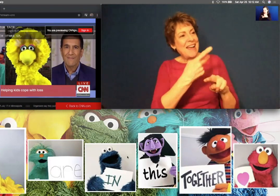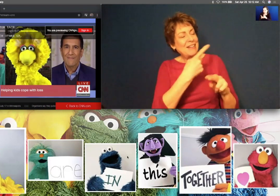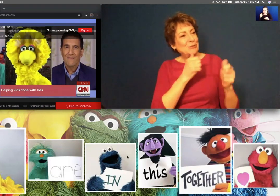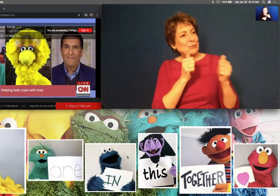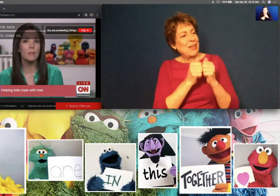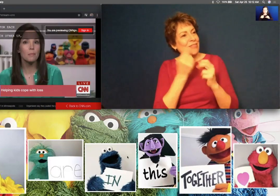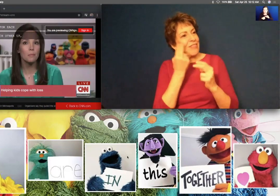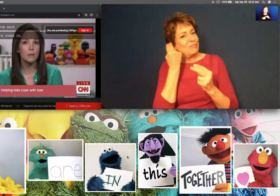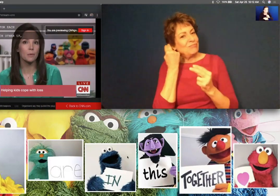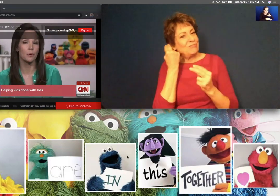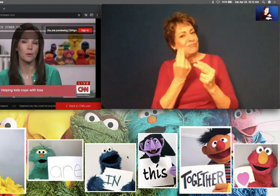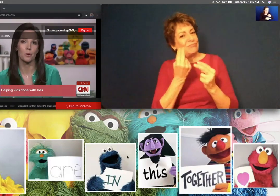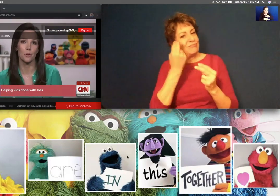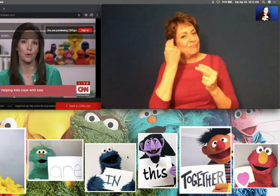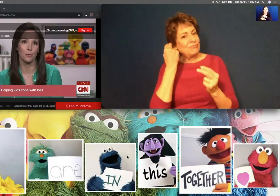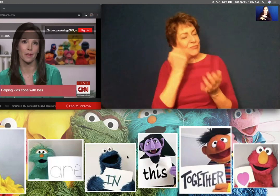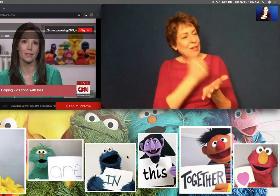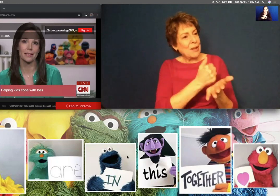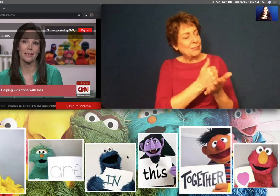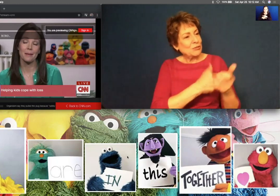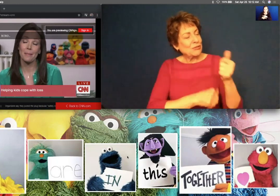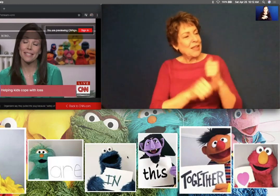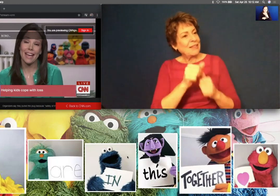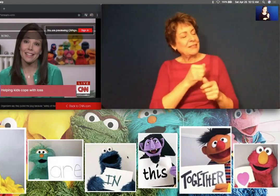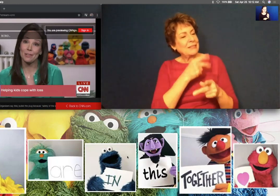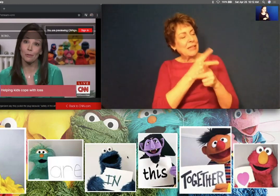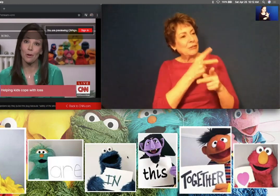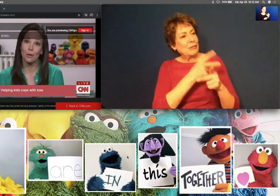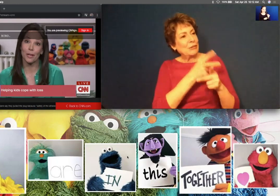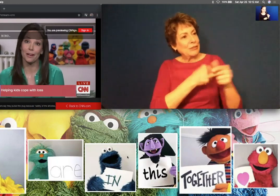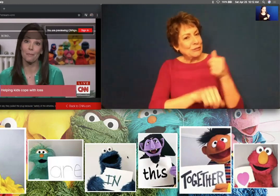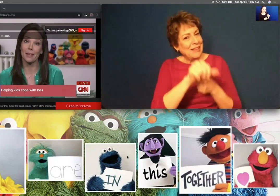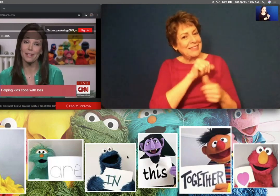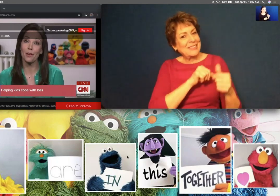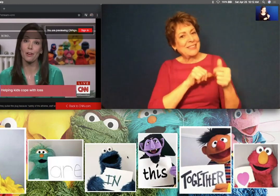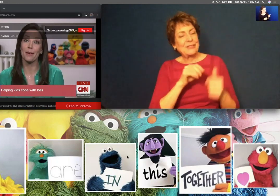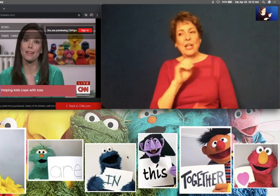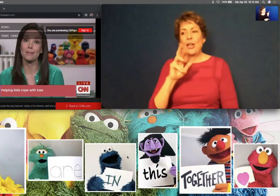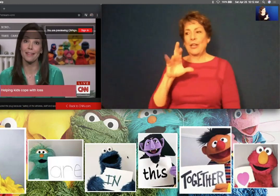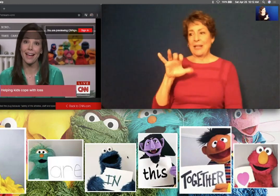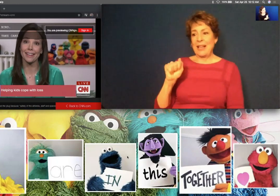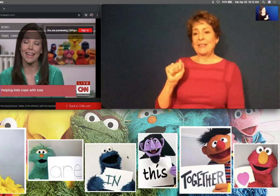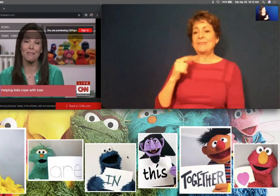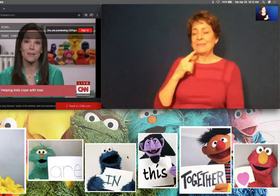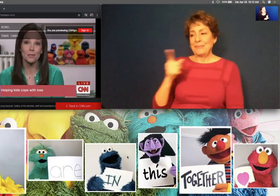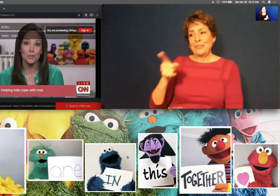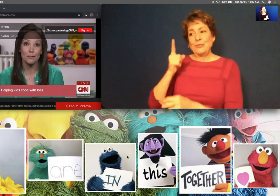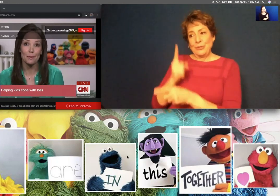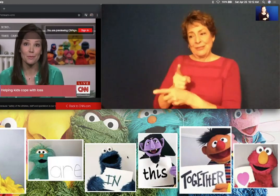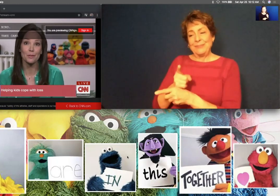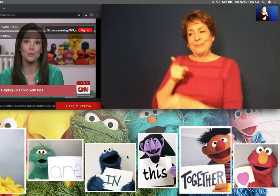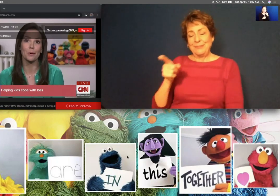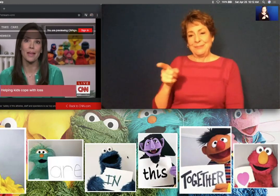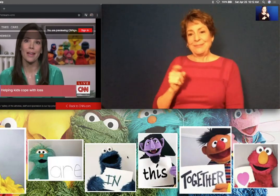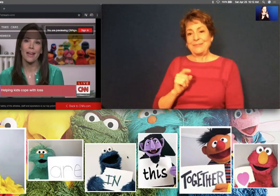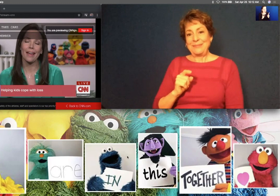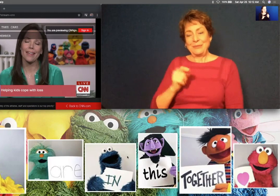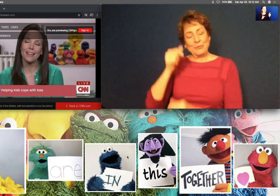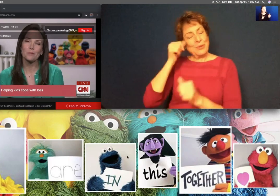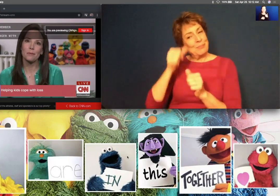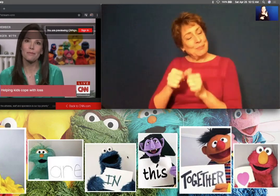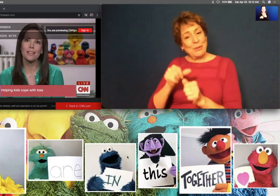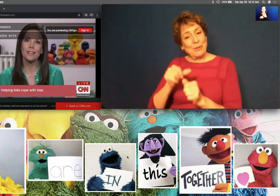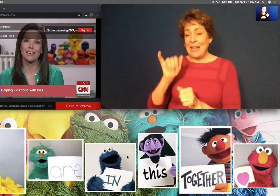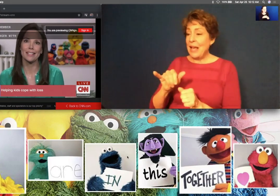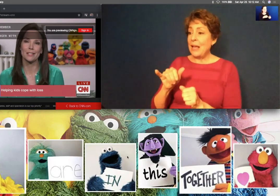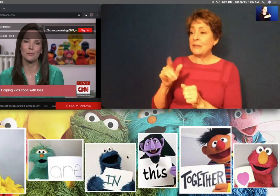and to remember people who are no longer with us. My dad's no longer here, but I talk about him a lot, and I have pictures of him too, and that helps me